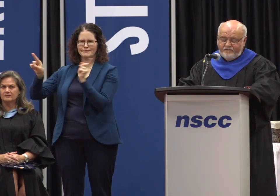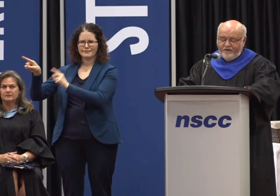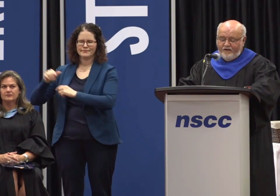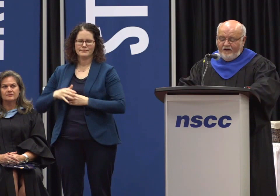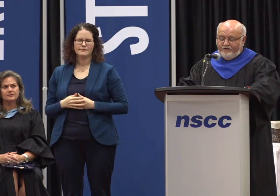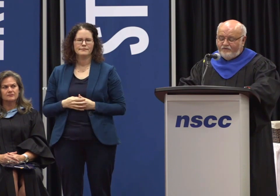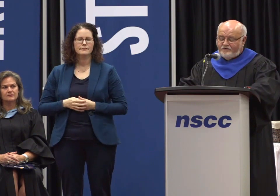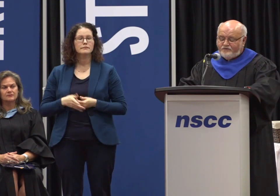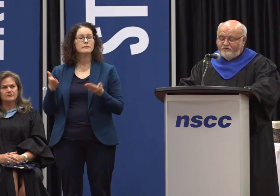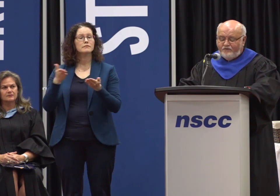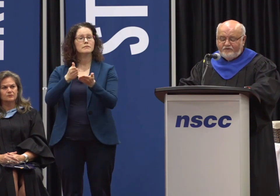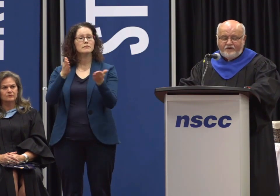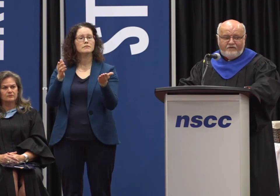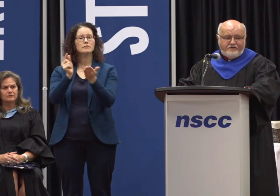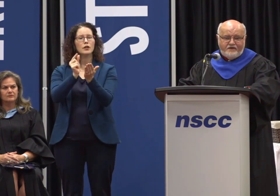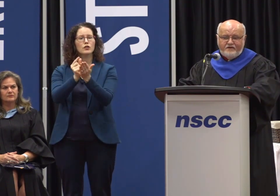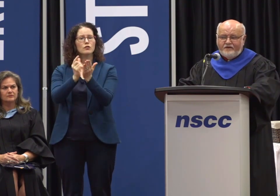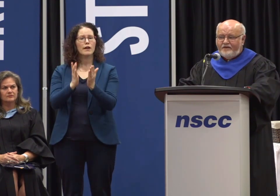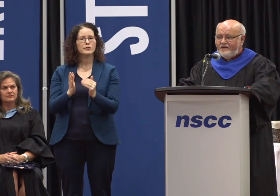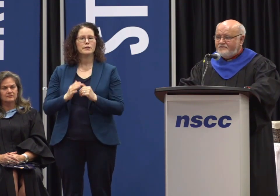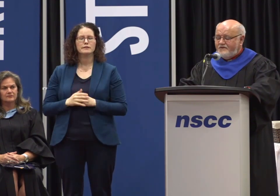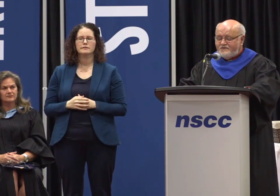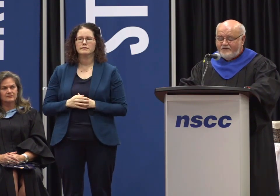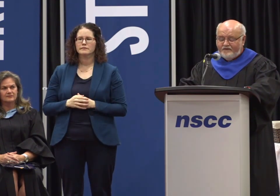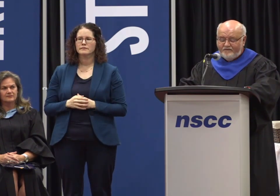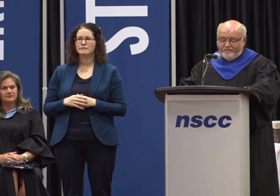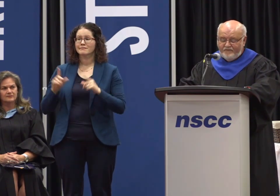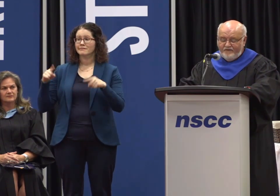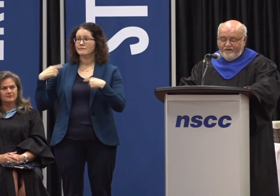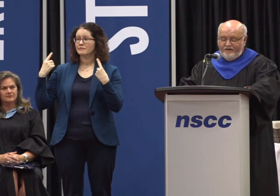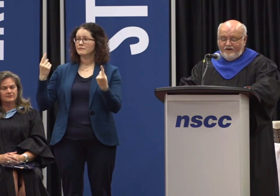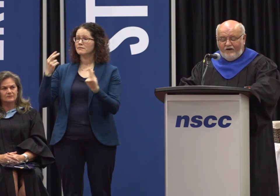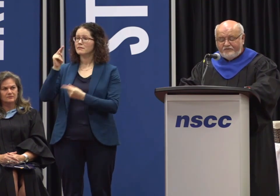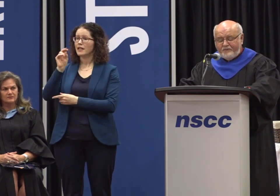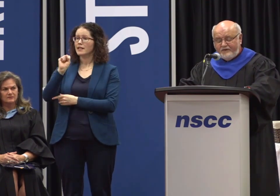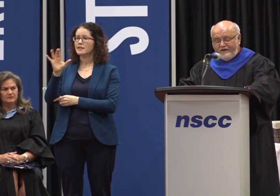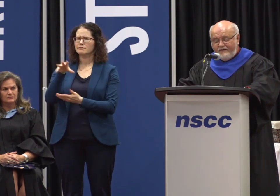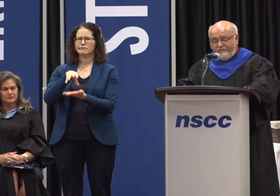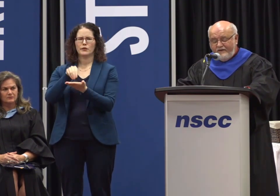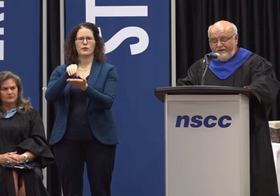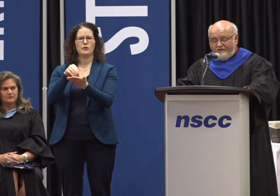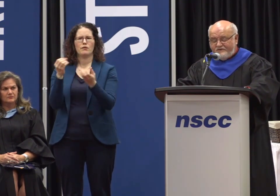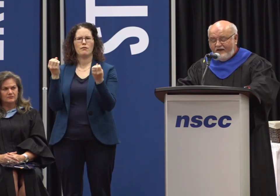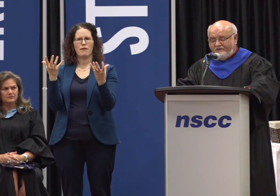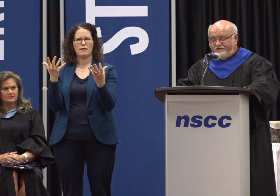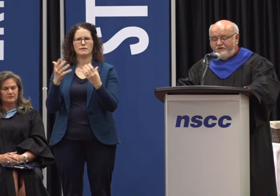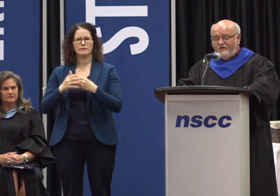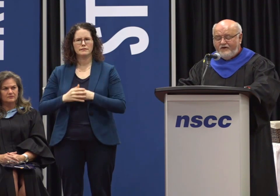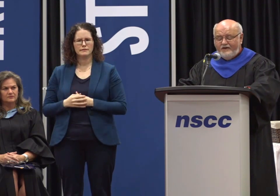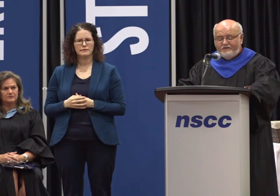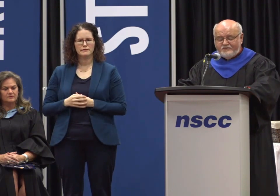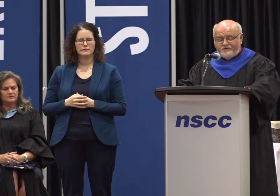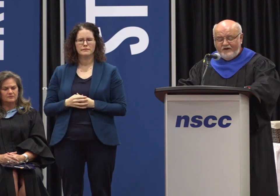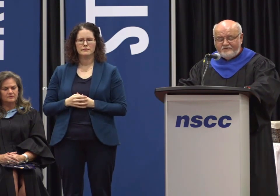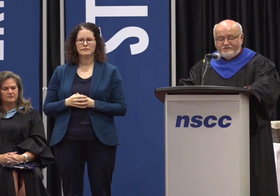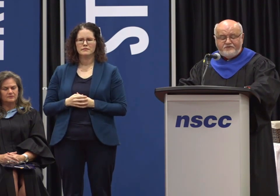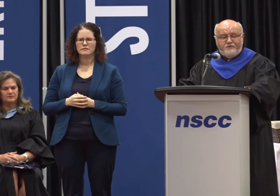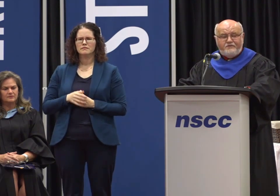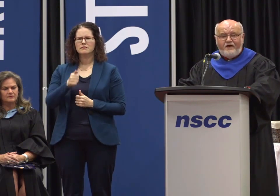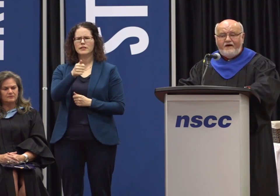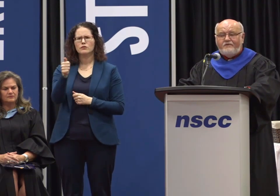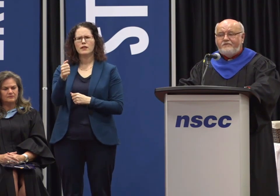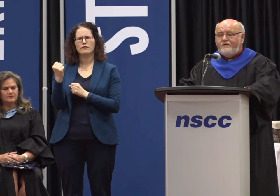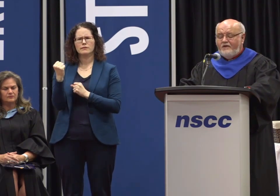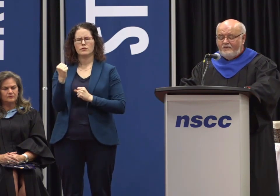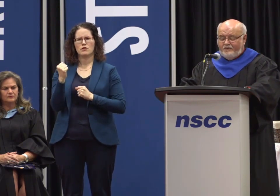graduates, I trust you've learned a great deal at NSCC. Ultimately, it is thanks to your inner strengths that